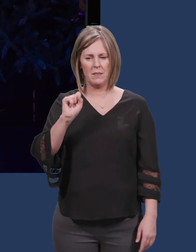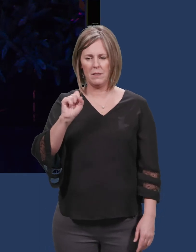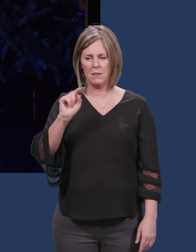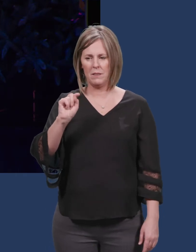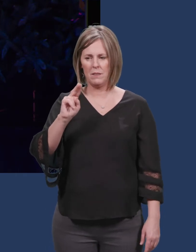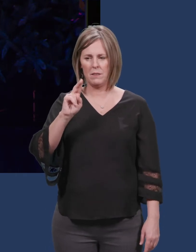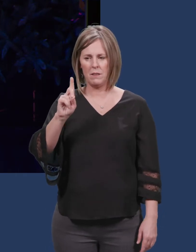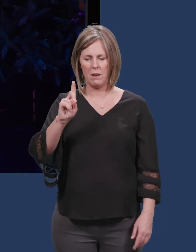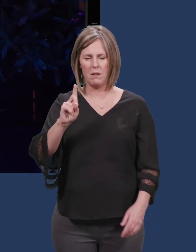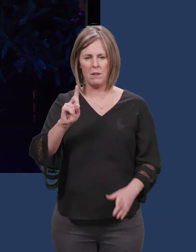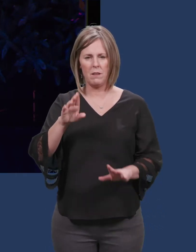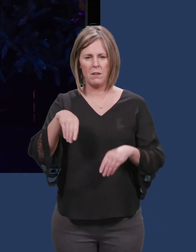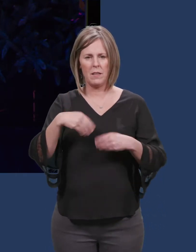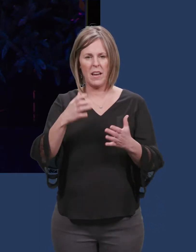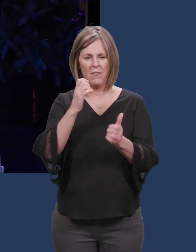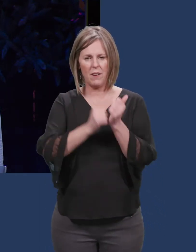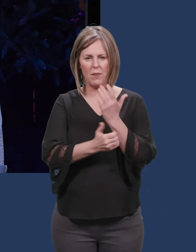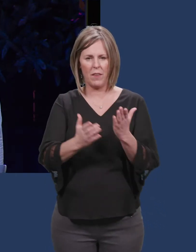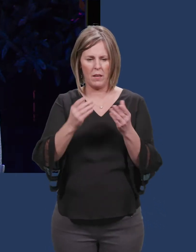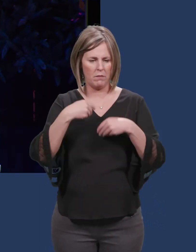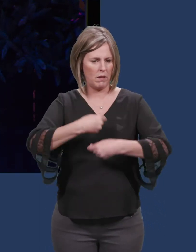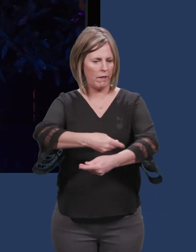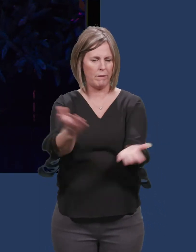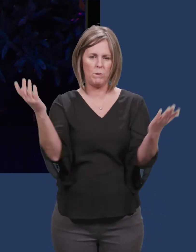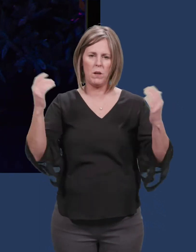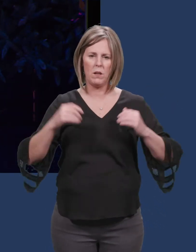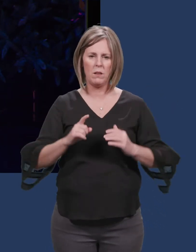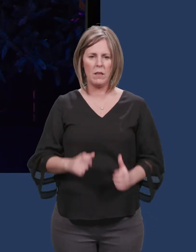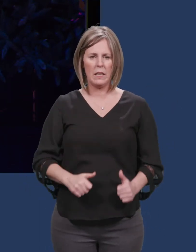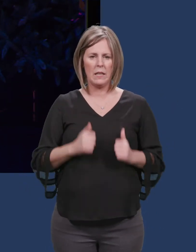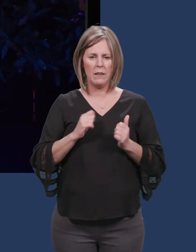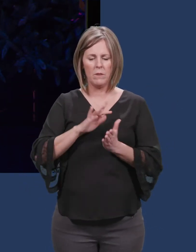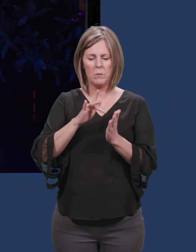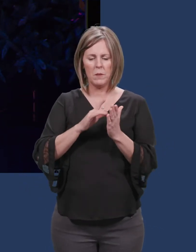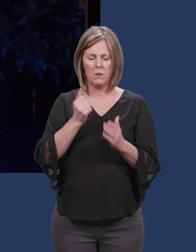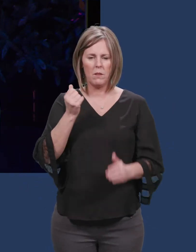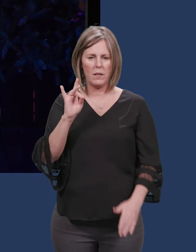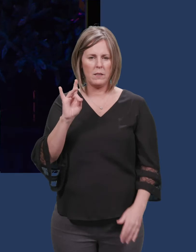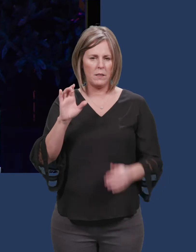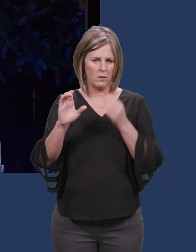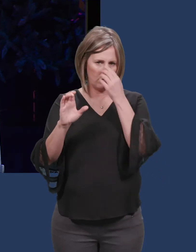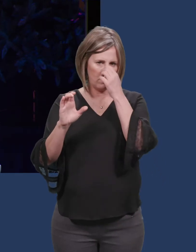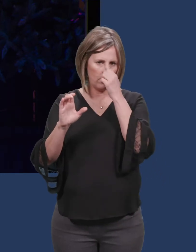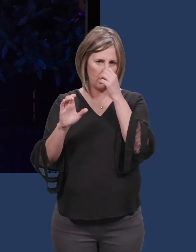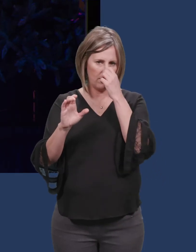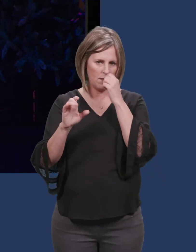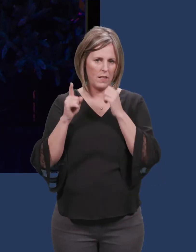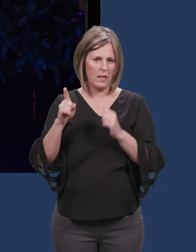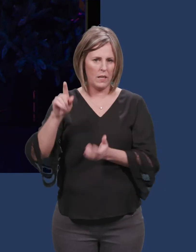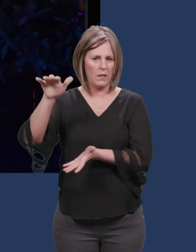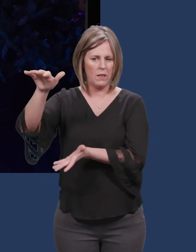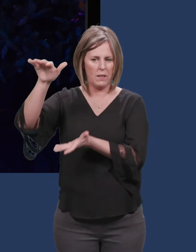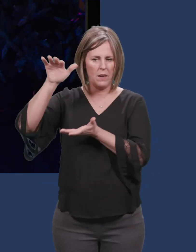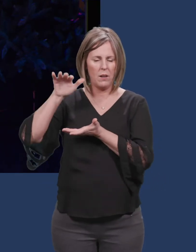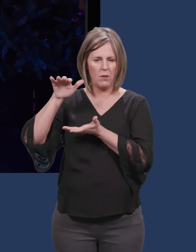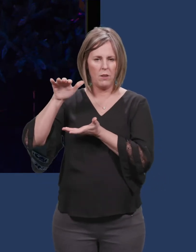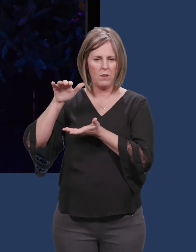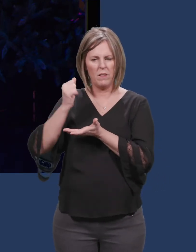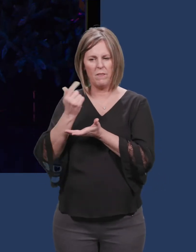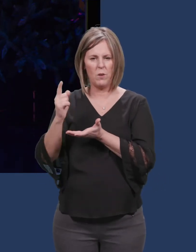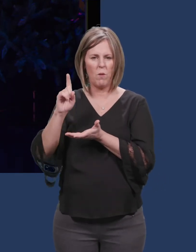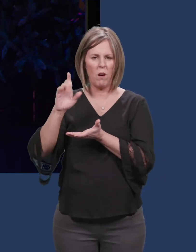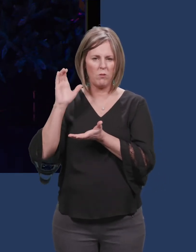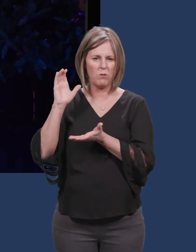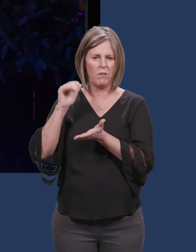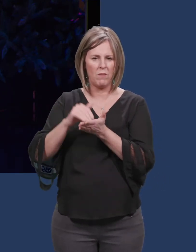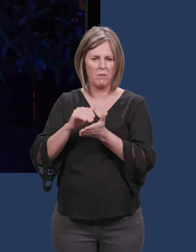away. He lived in the middle of the 1800s. He had inherited a few hundred thousand dollars from his family. And